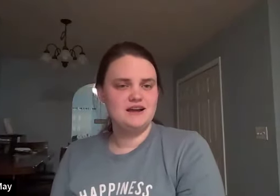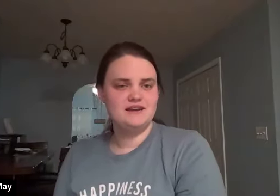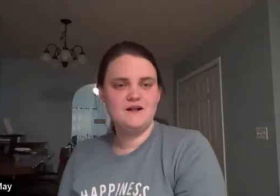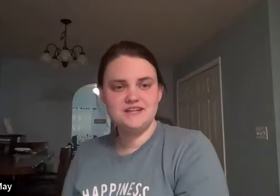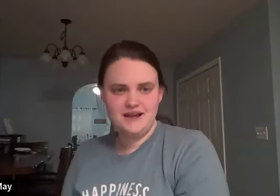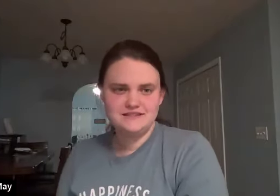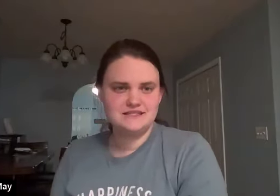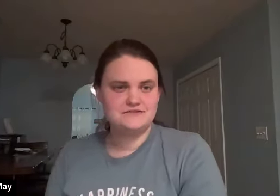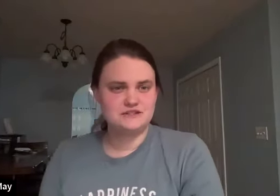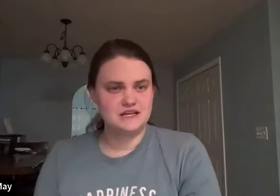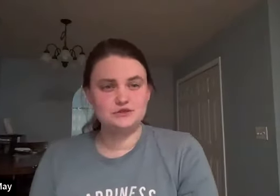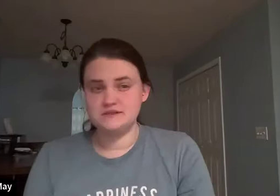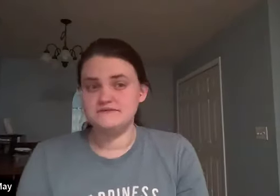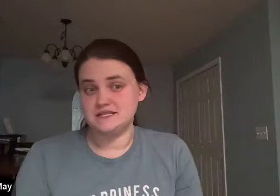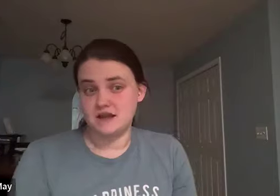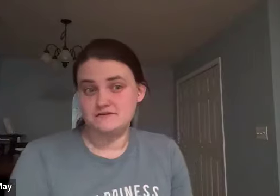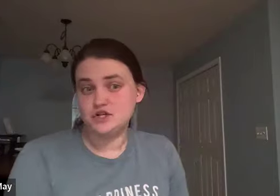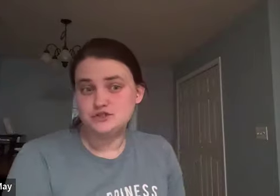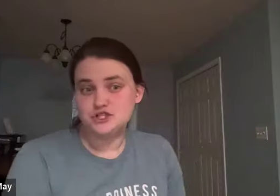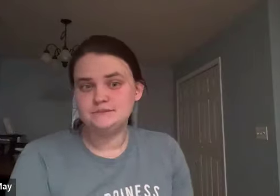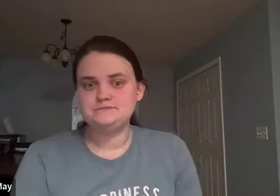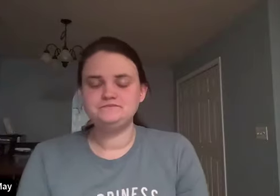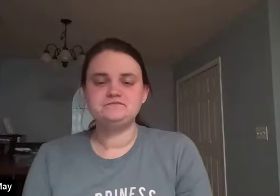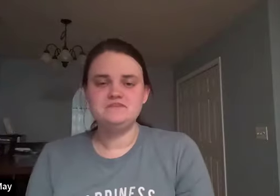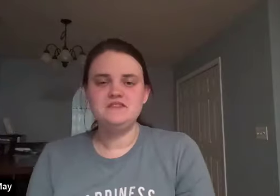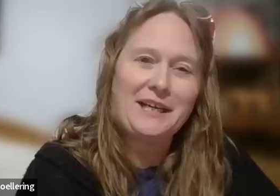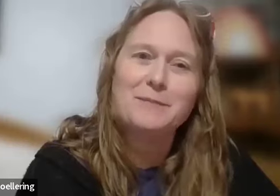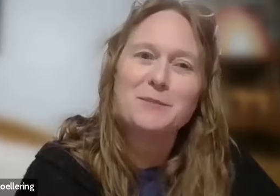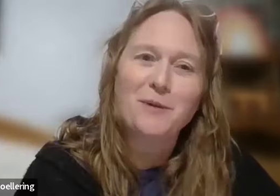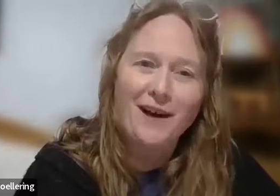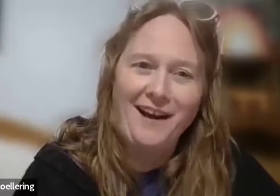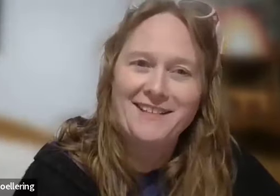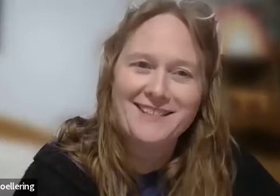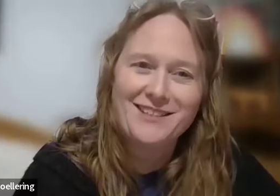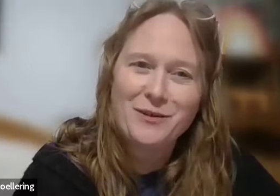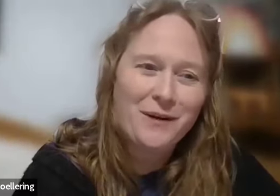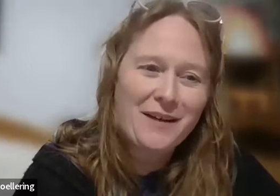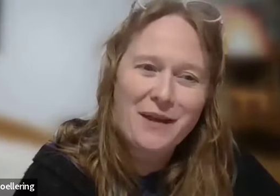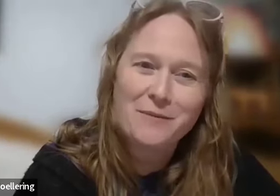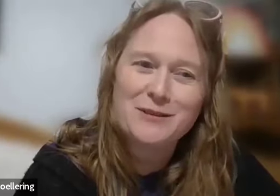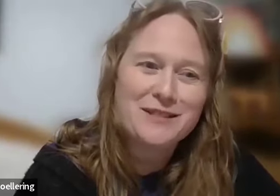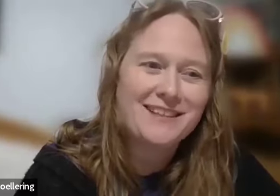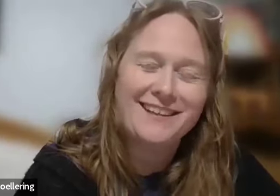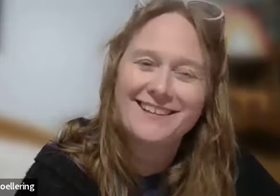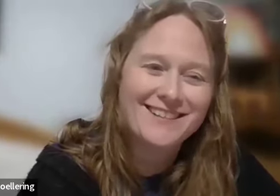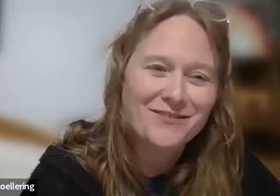not. I'll have to ask and see if there's an actual specific sign for kosher. Jillian, I am surprised No, you I don't know. have that one just